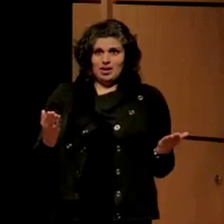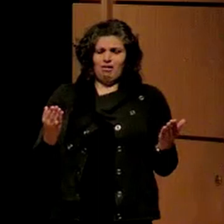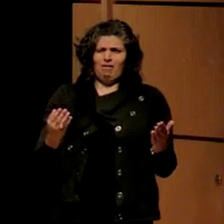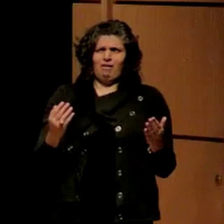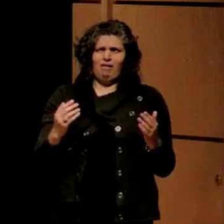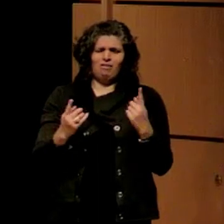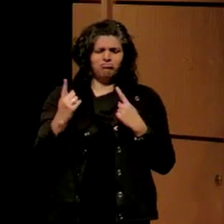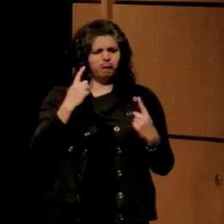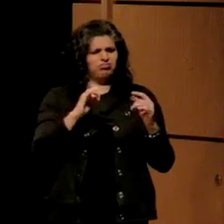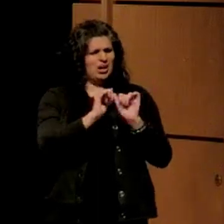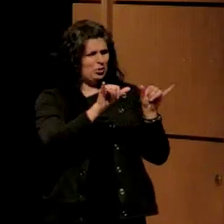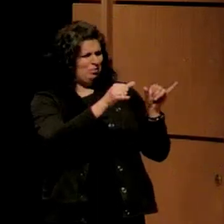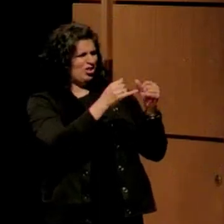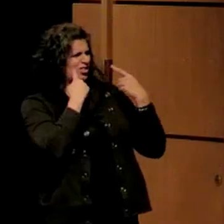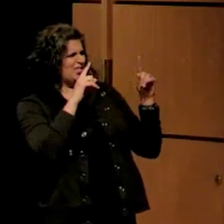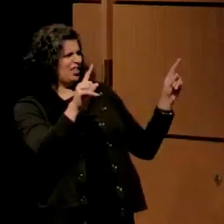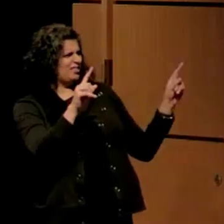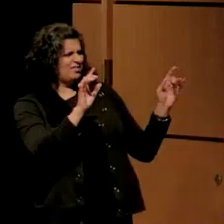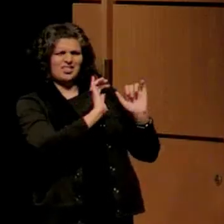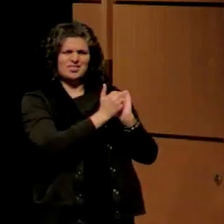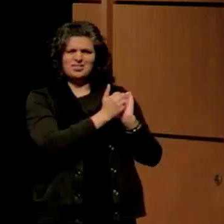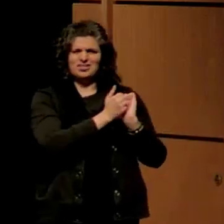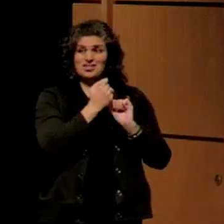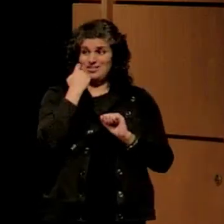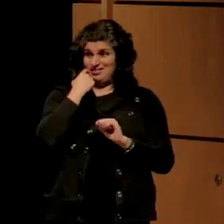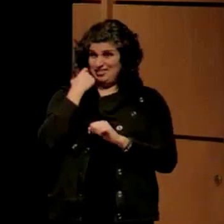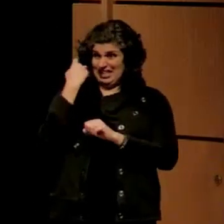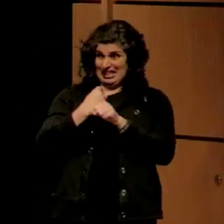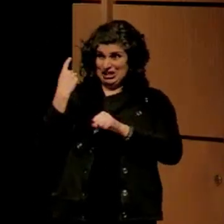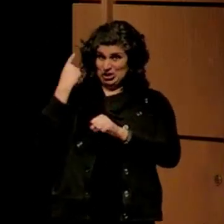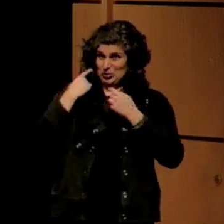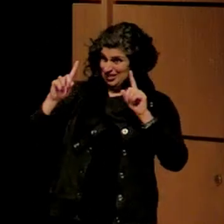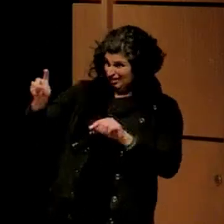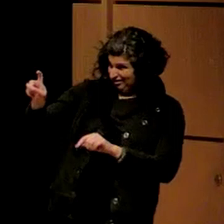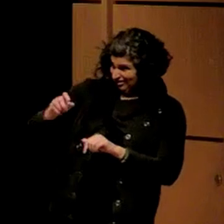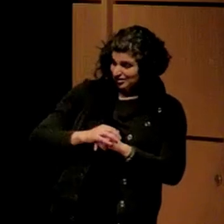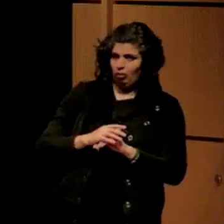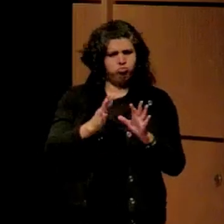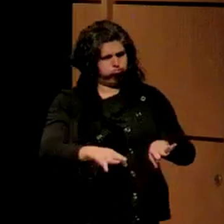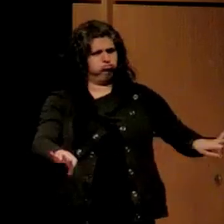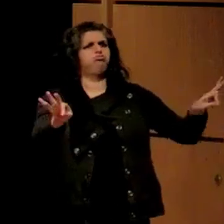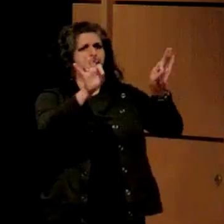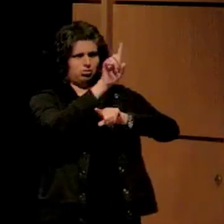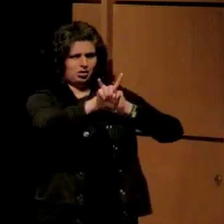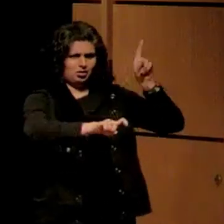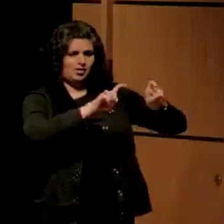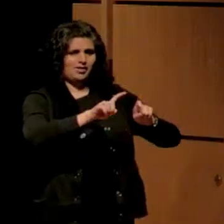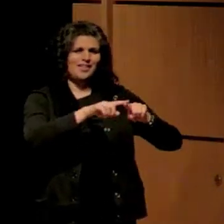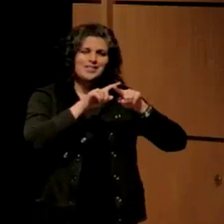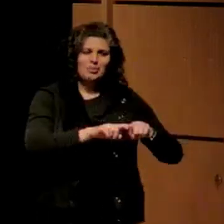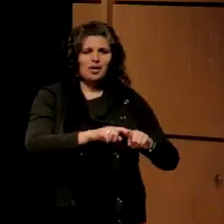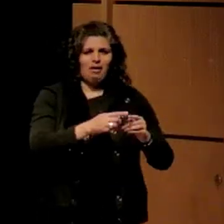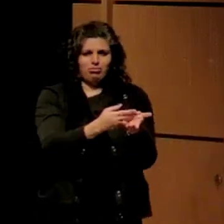asked how we measure success, and has last year been successful? It is a very important question that often depends on